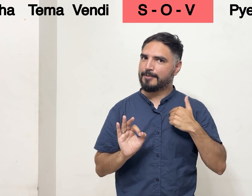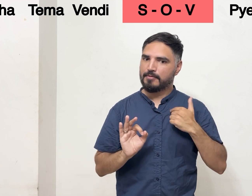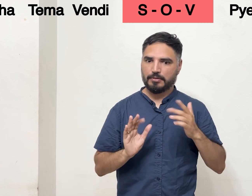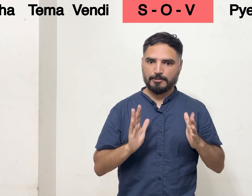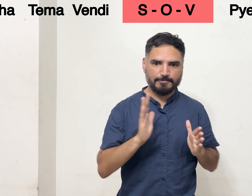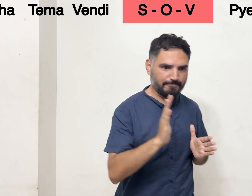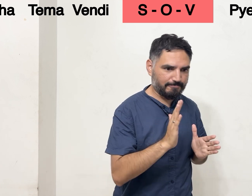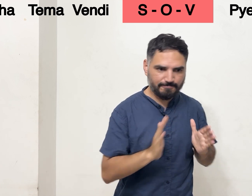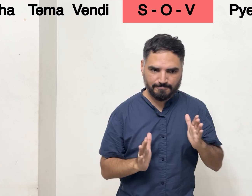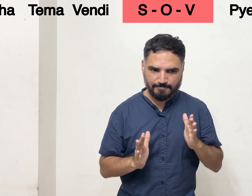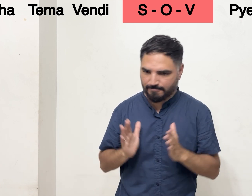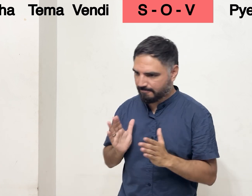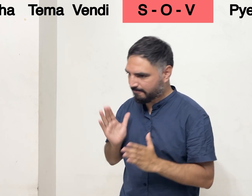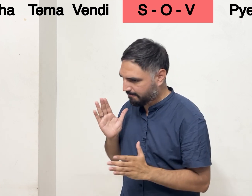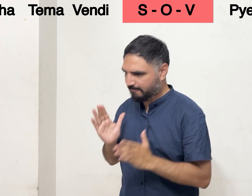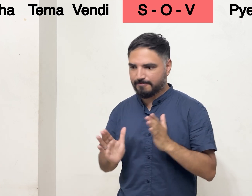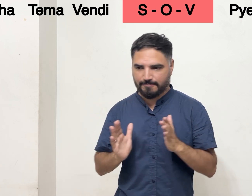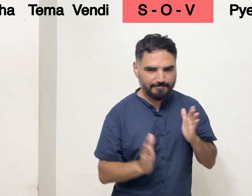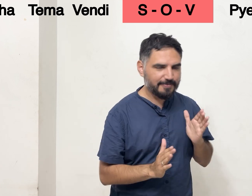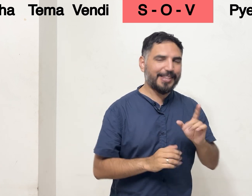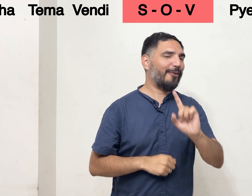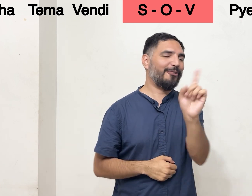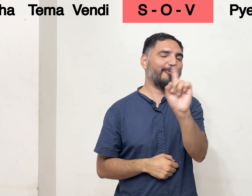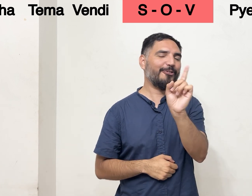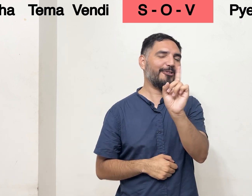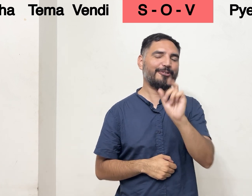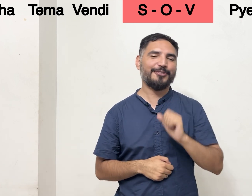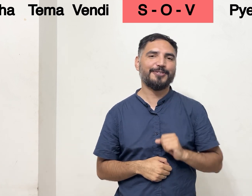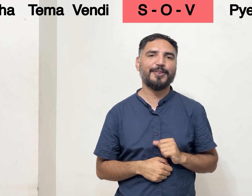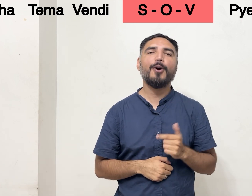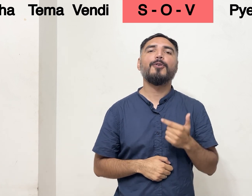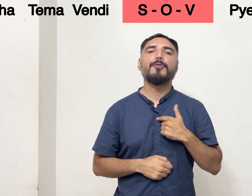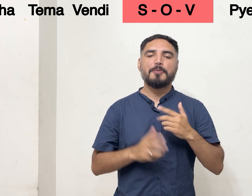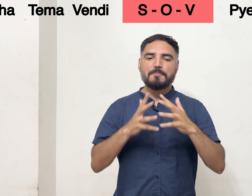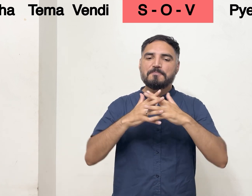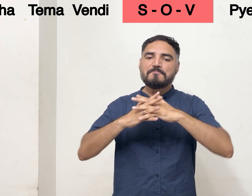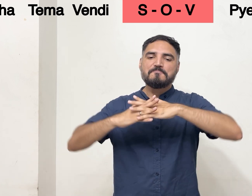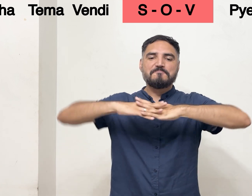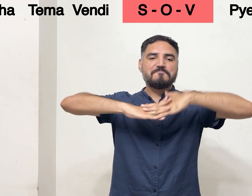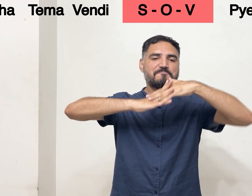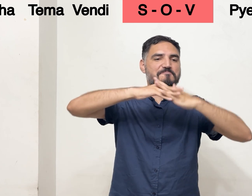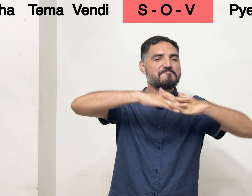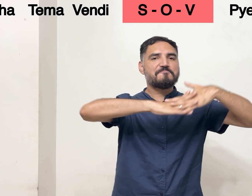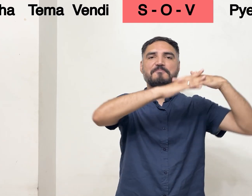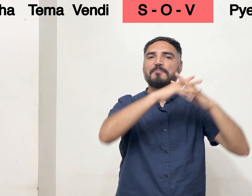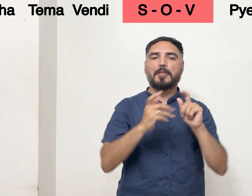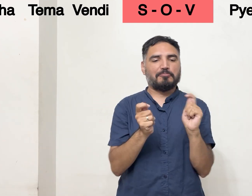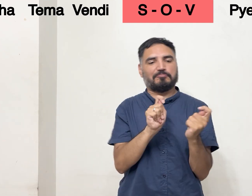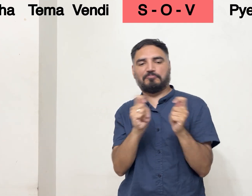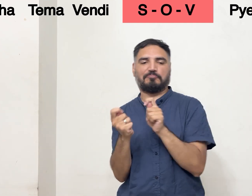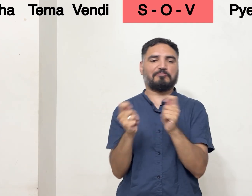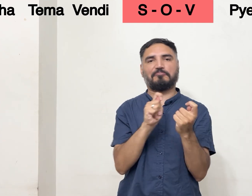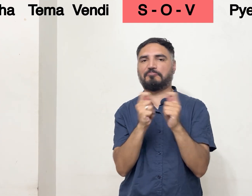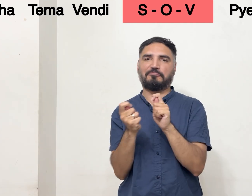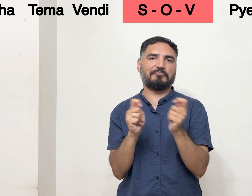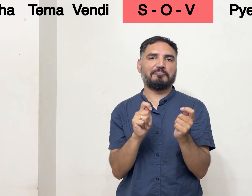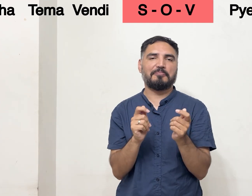like robots and using it every single time. We need to stay flexible because this structure can and